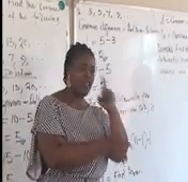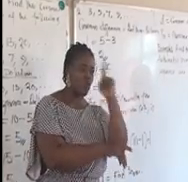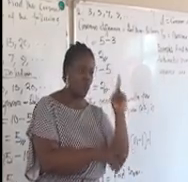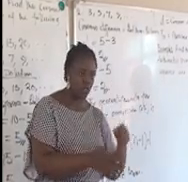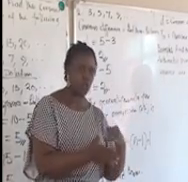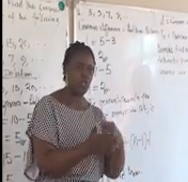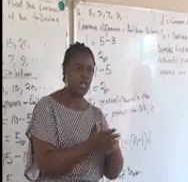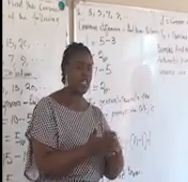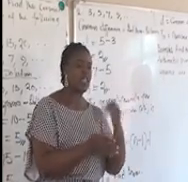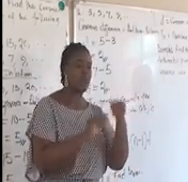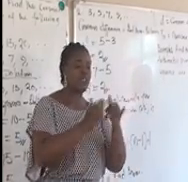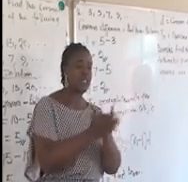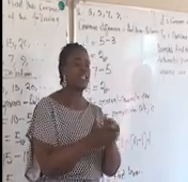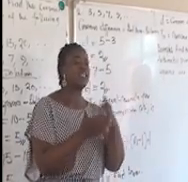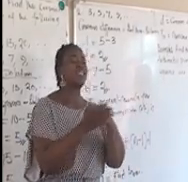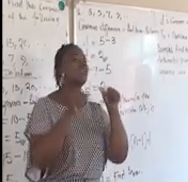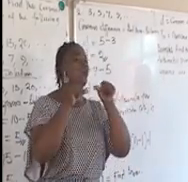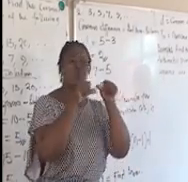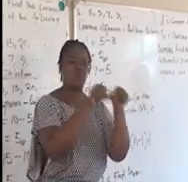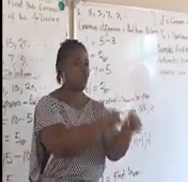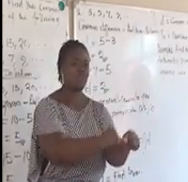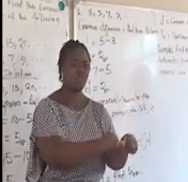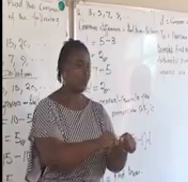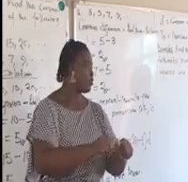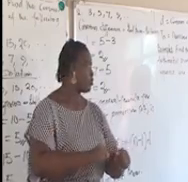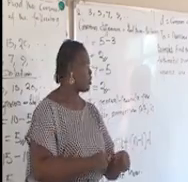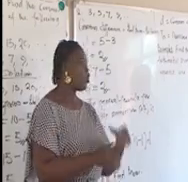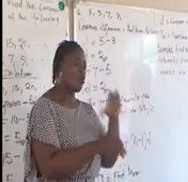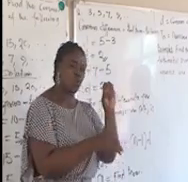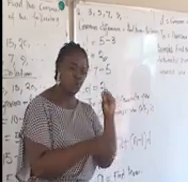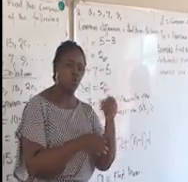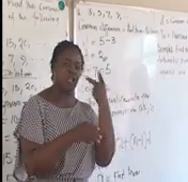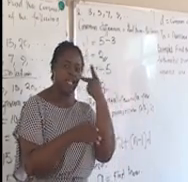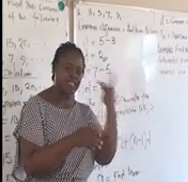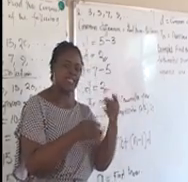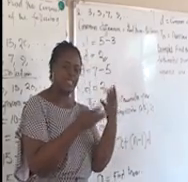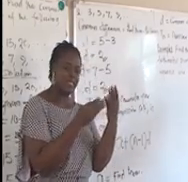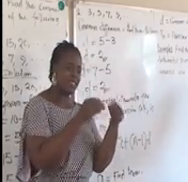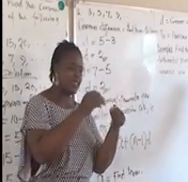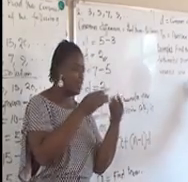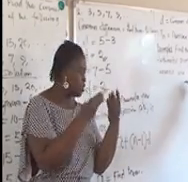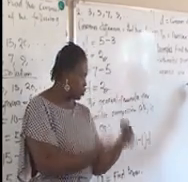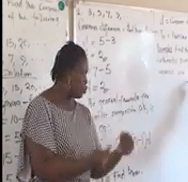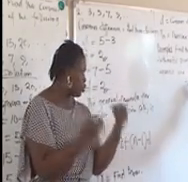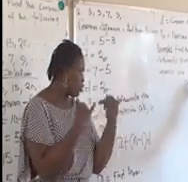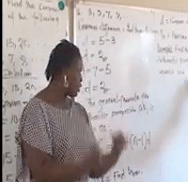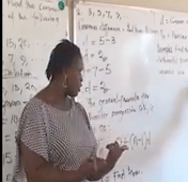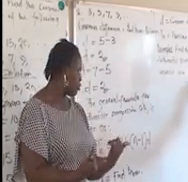that it's an infinite sequence. So let's take the solution together.